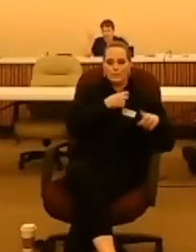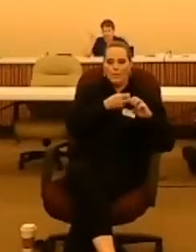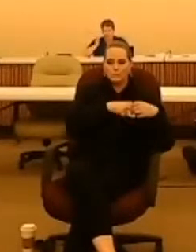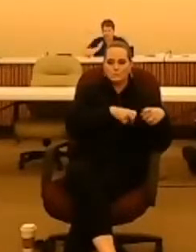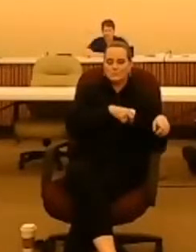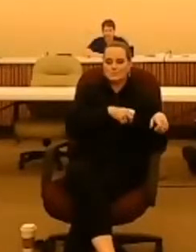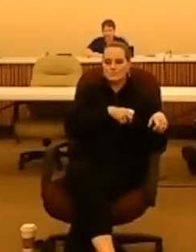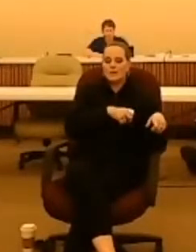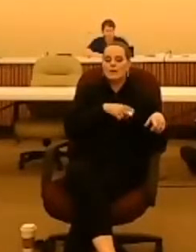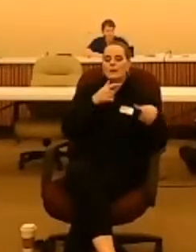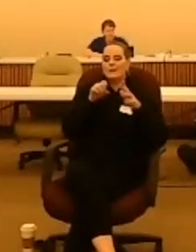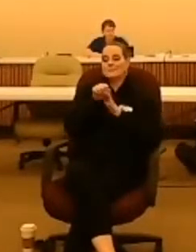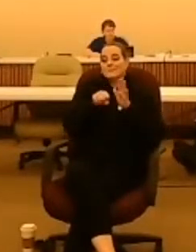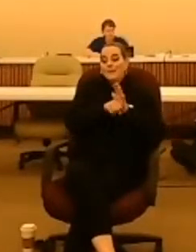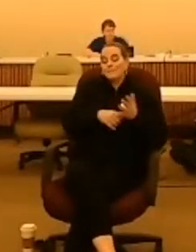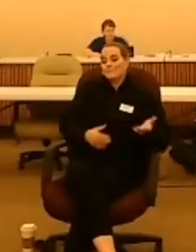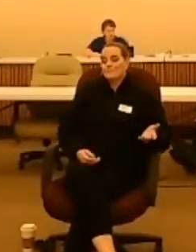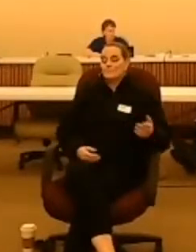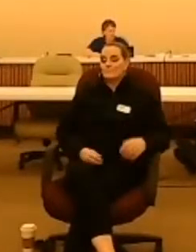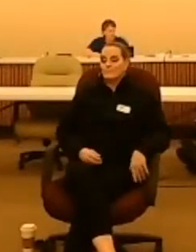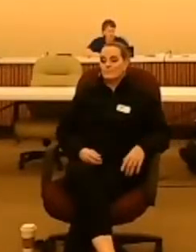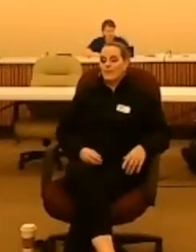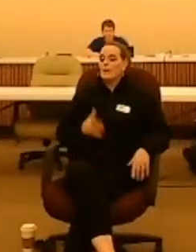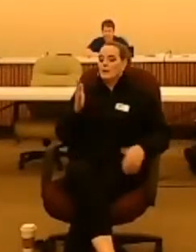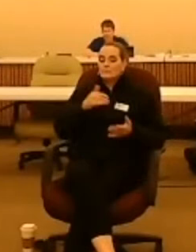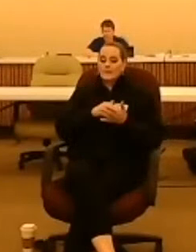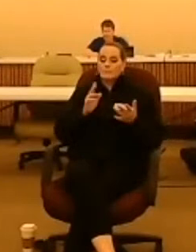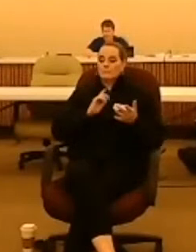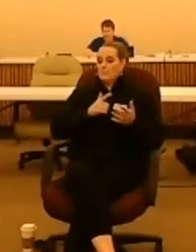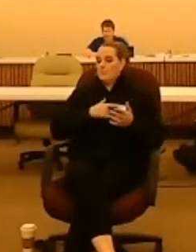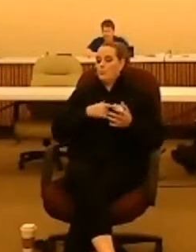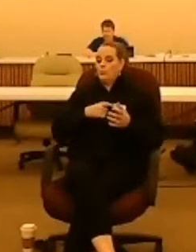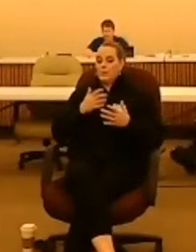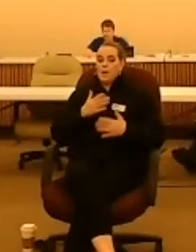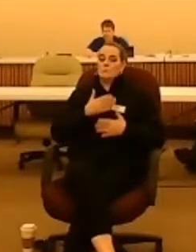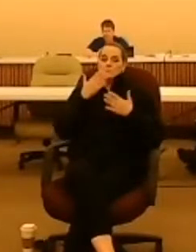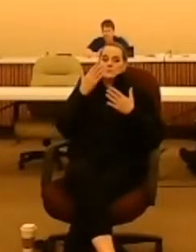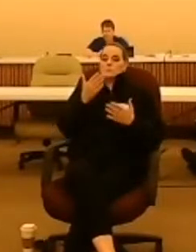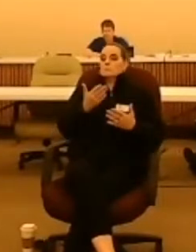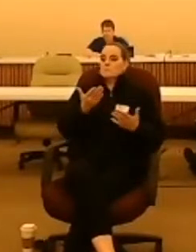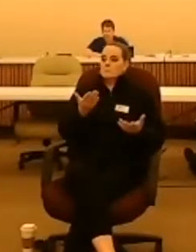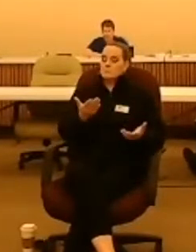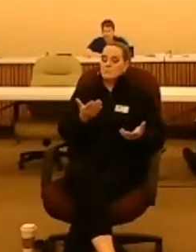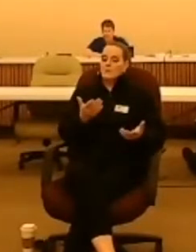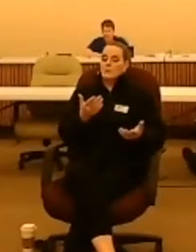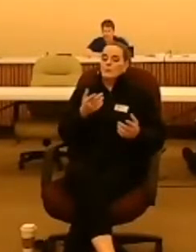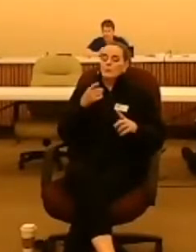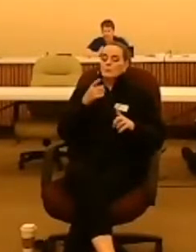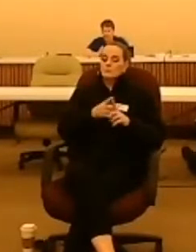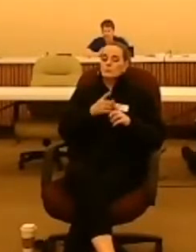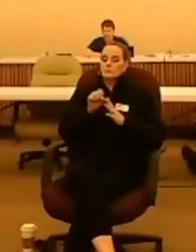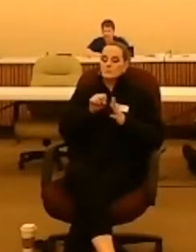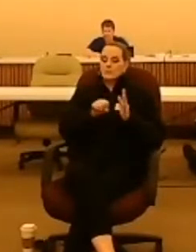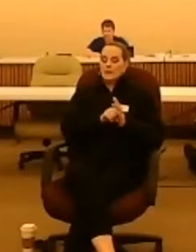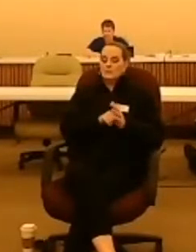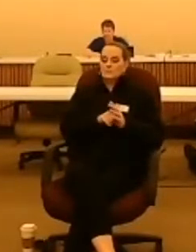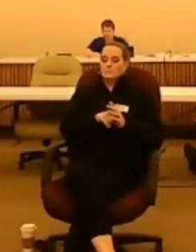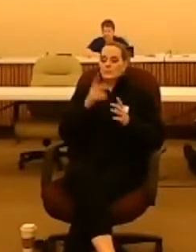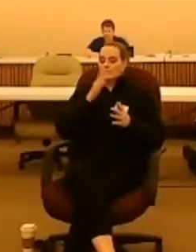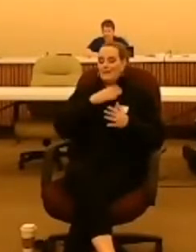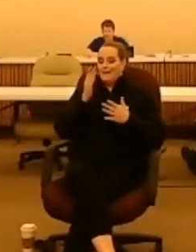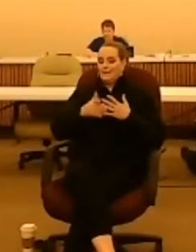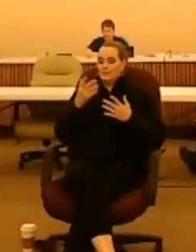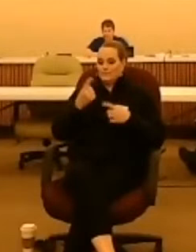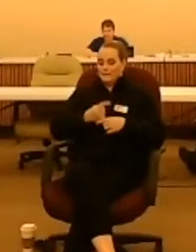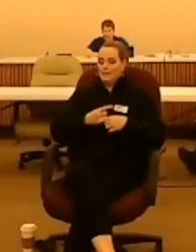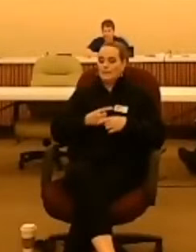that's the state. So, you know, again, we can make recommendations to the state, but ultimately it's the state's